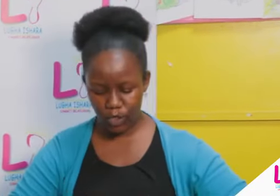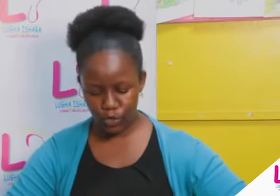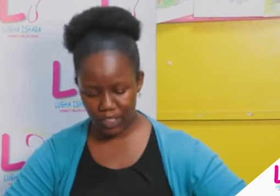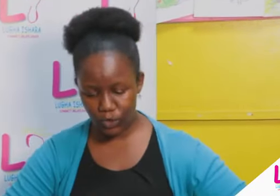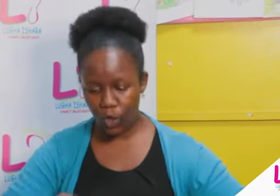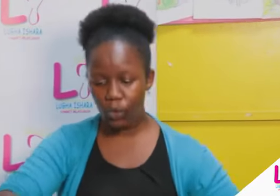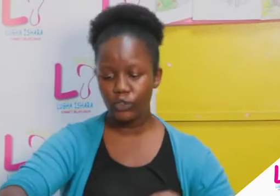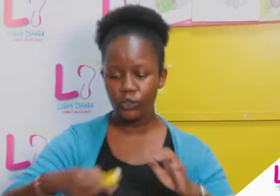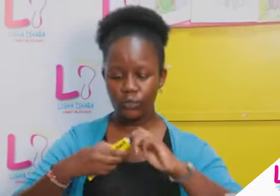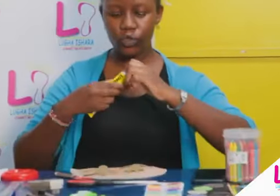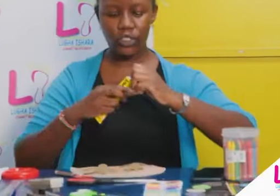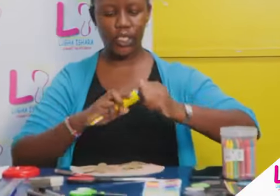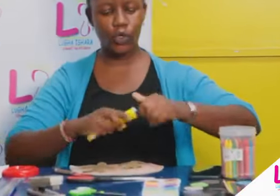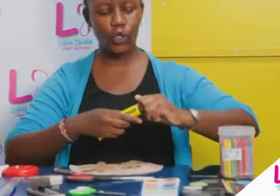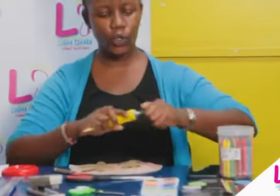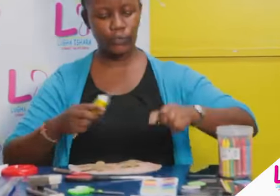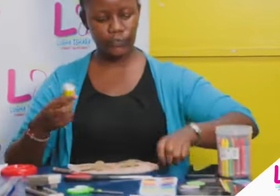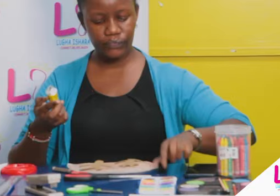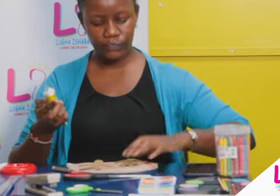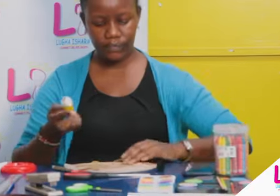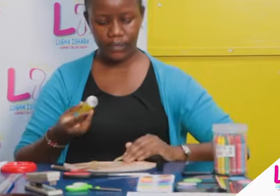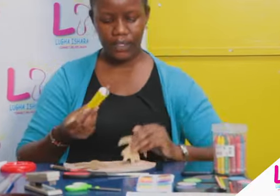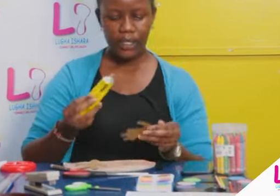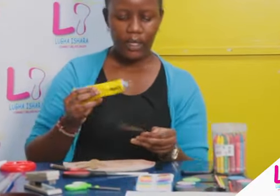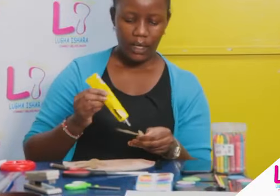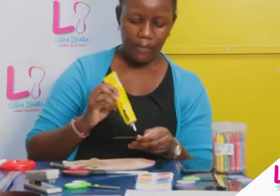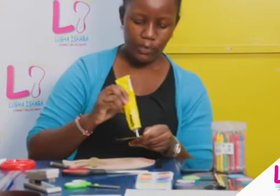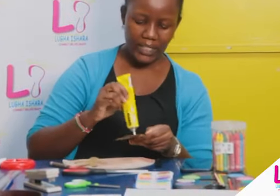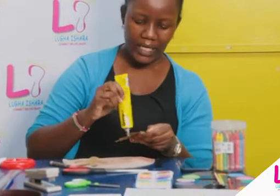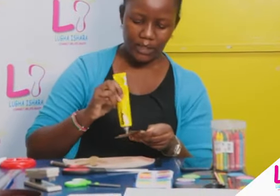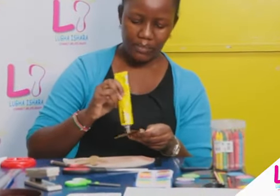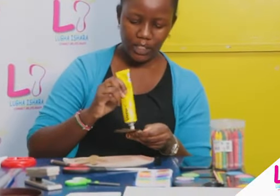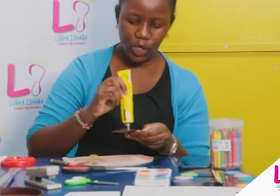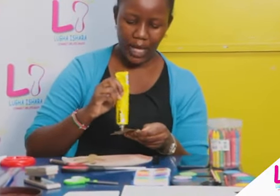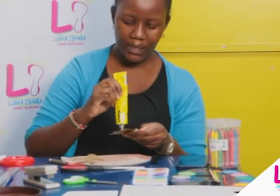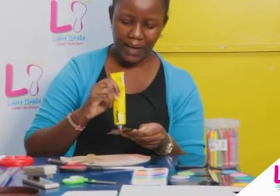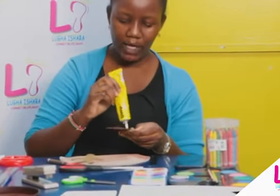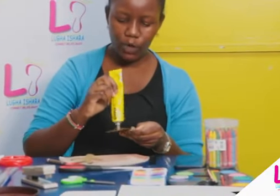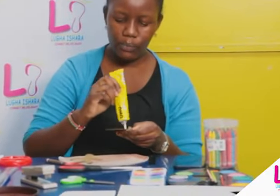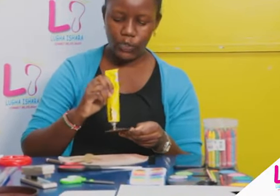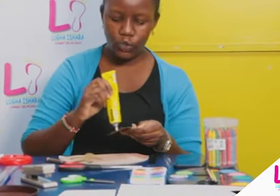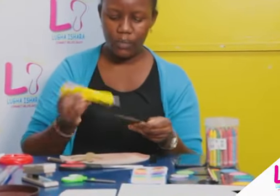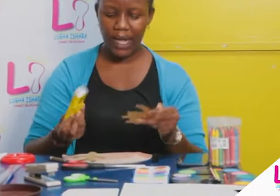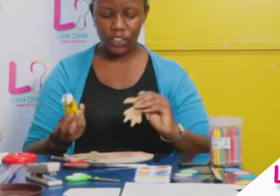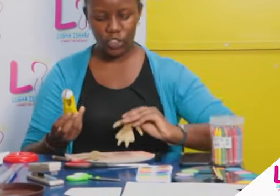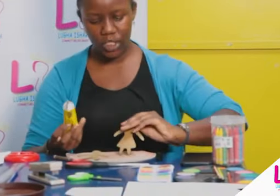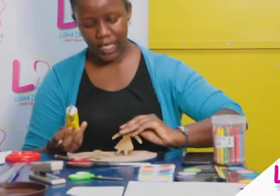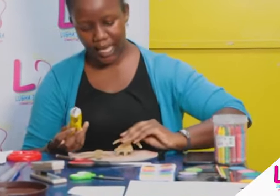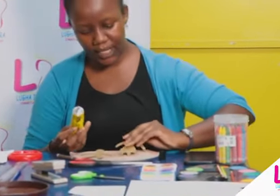do it. So what do? You take your glue and put a little bit at the back. Don't put too much and